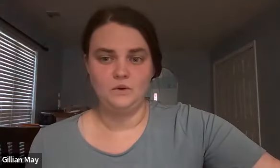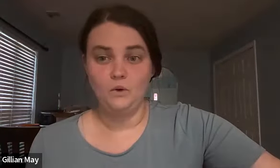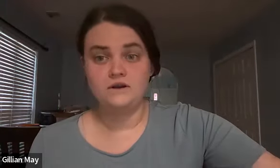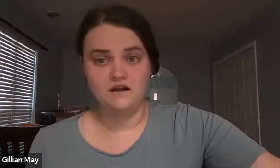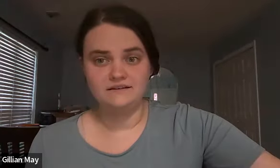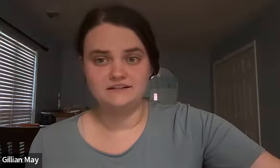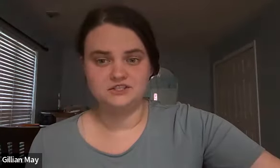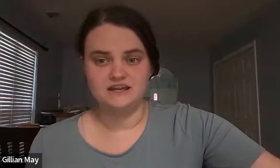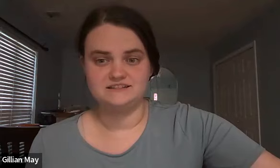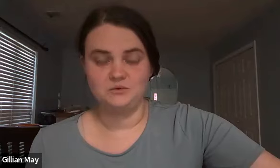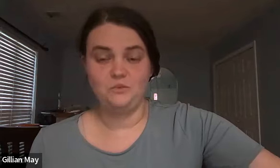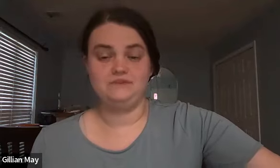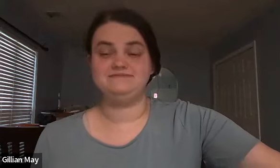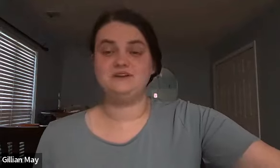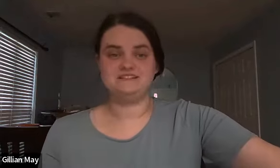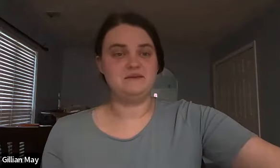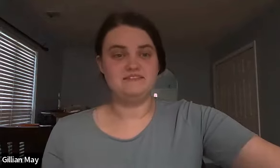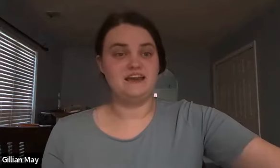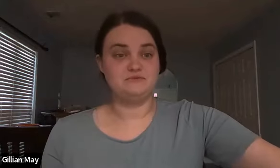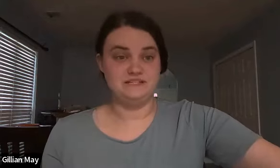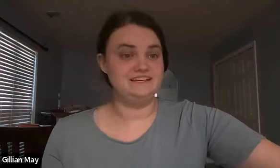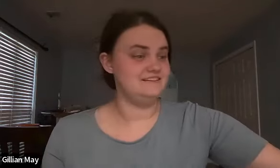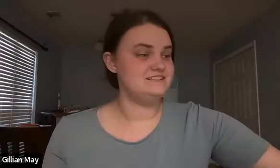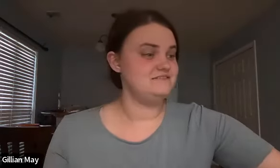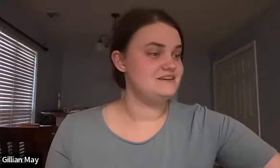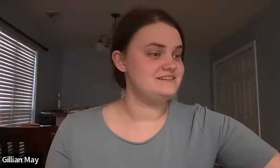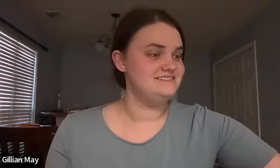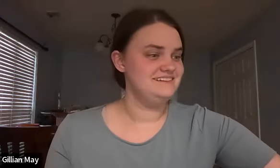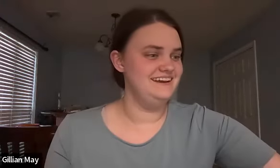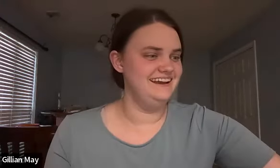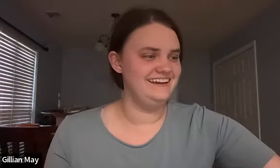Or not, because you guys are typing that ridiculously fast.